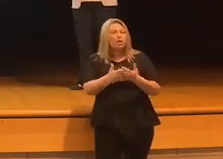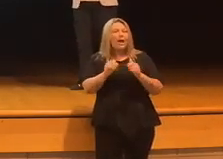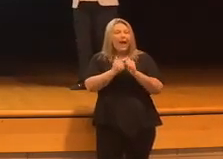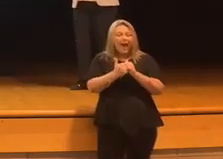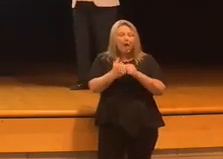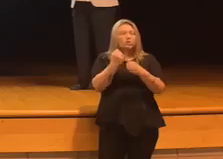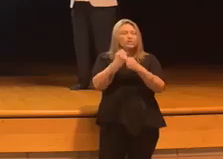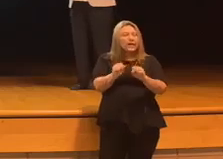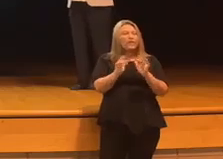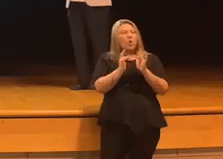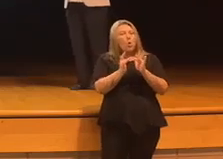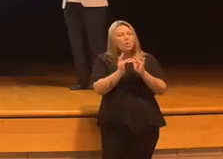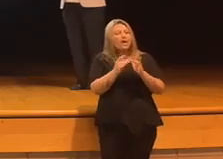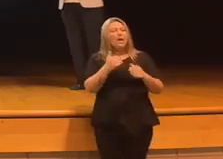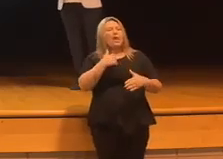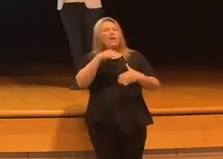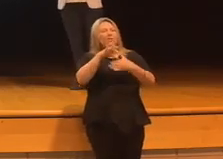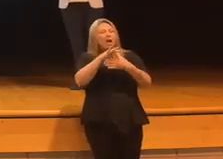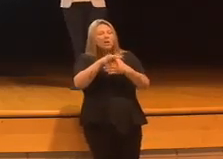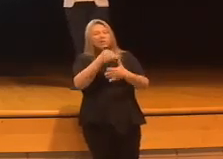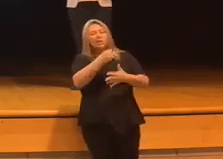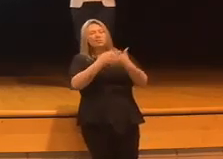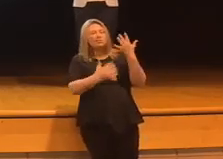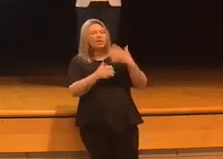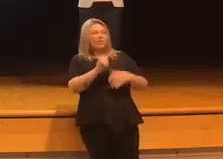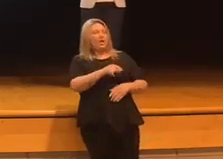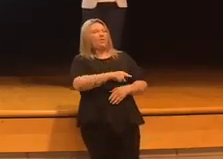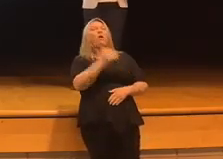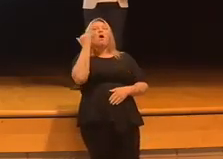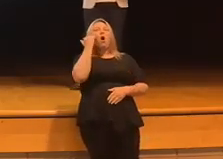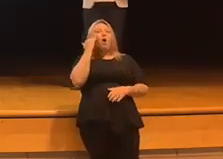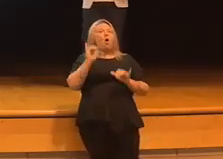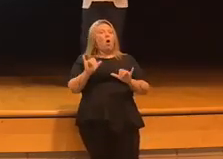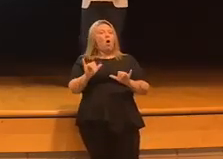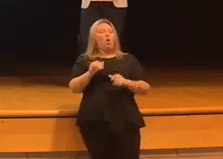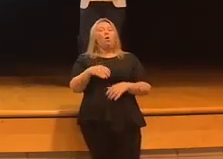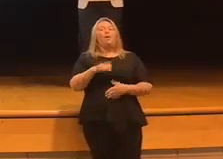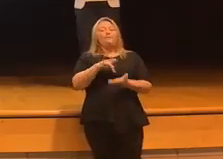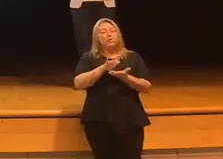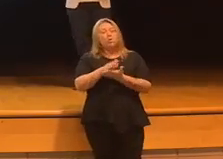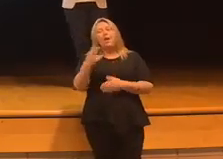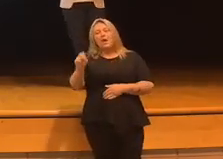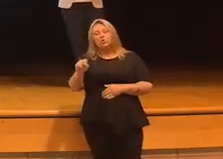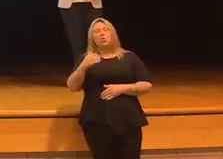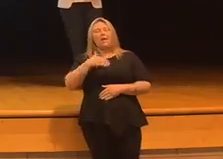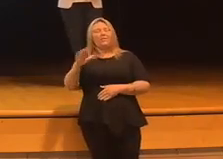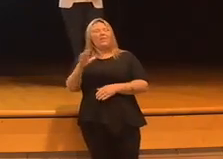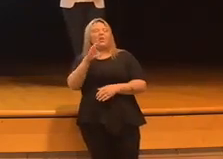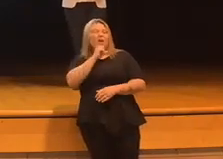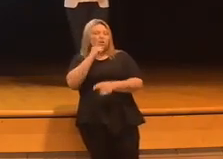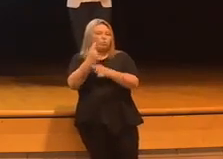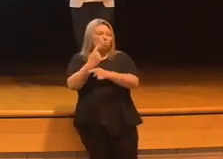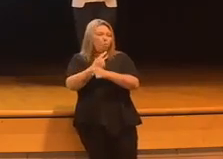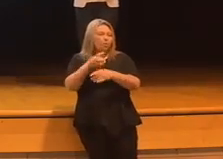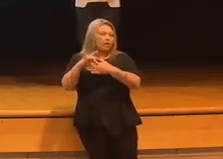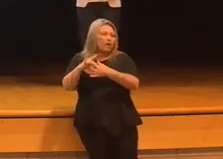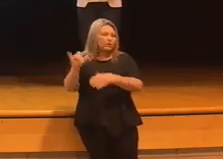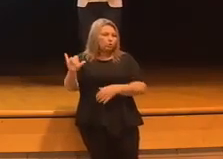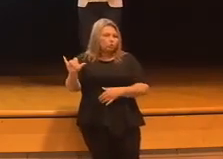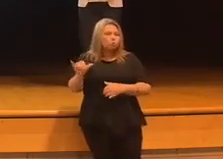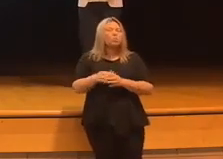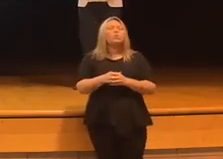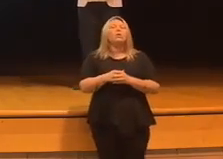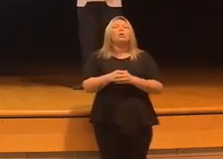a context that is familiar to them, and middle school and high school students the same as well. And so it talks